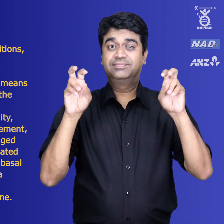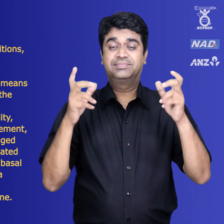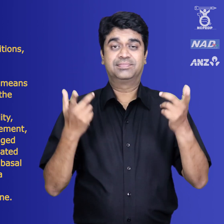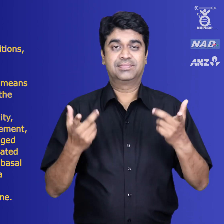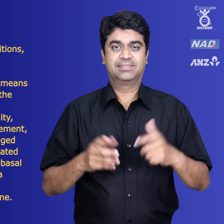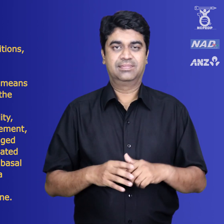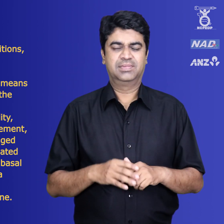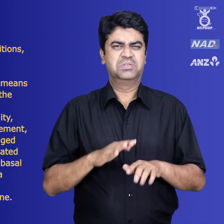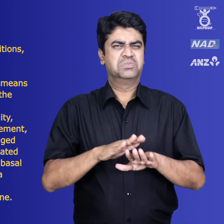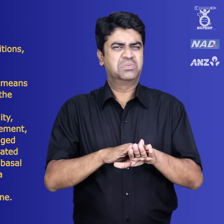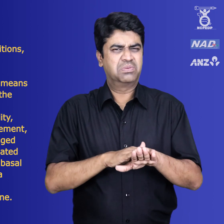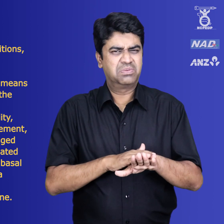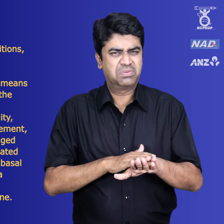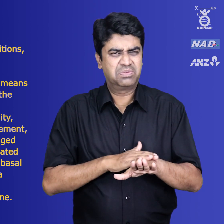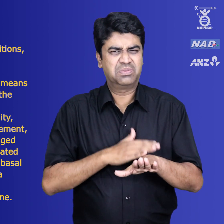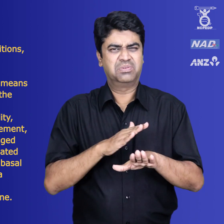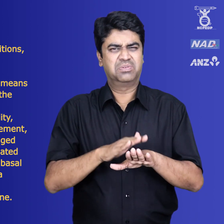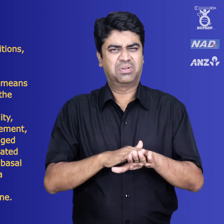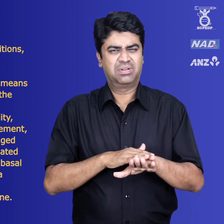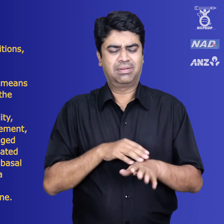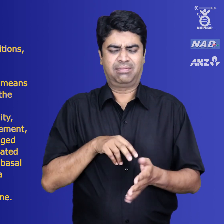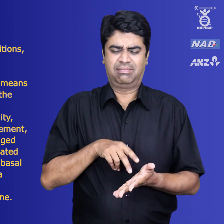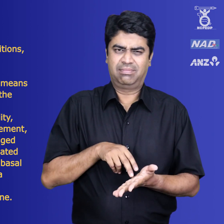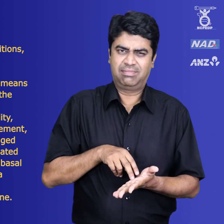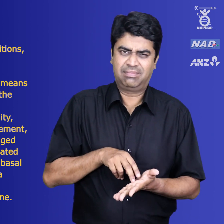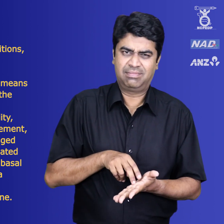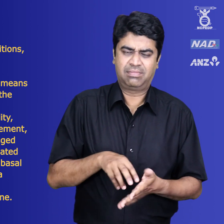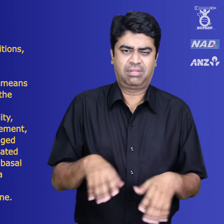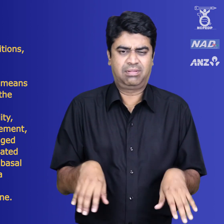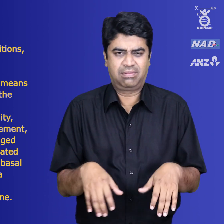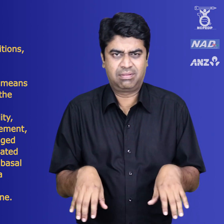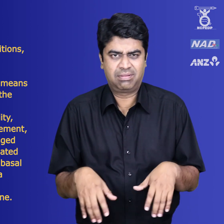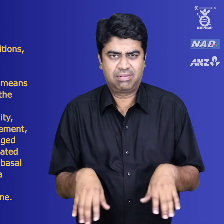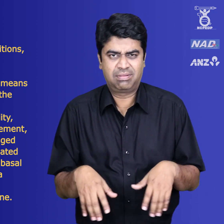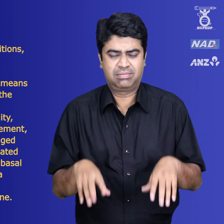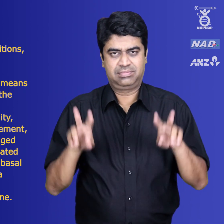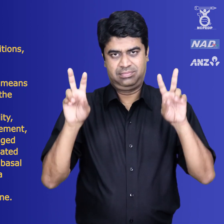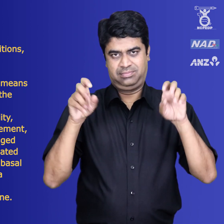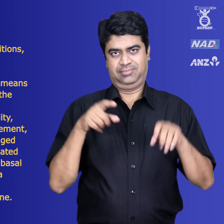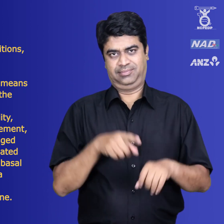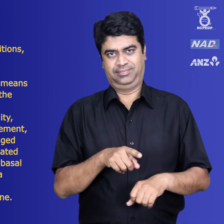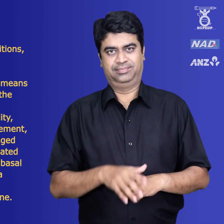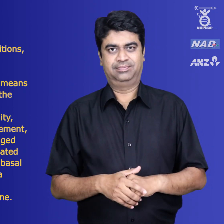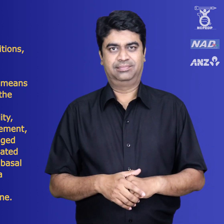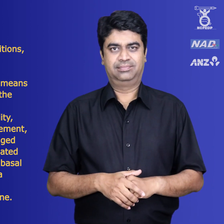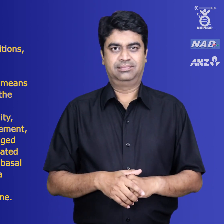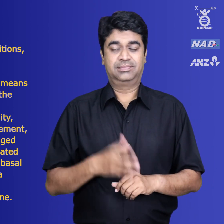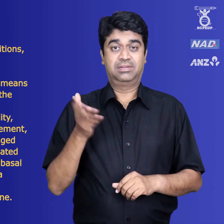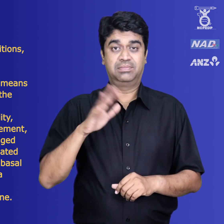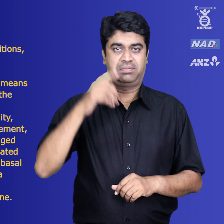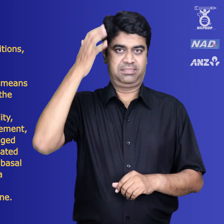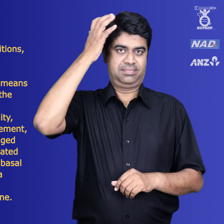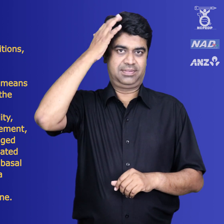Parkinson's disease means a progressive disease of the nervous system marked by